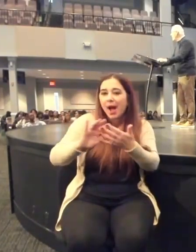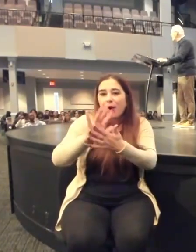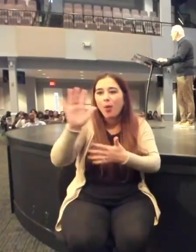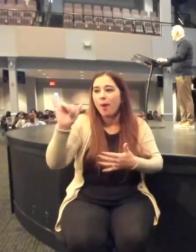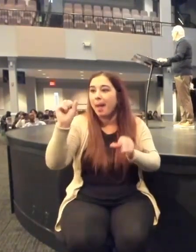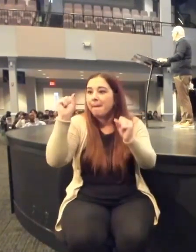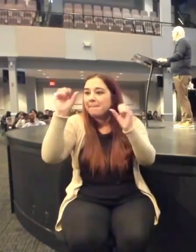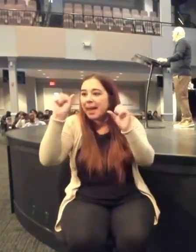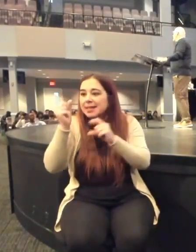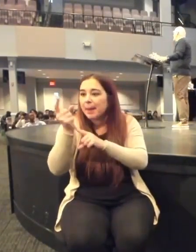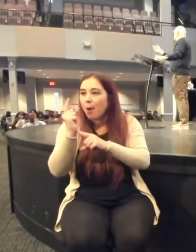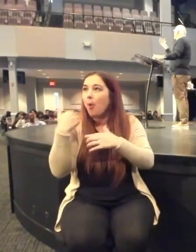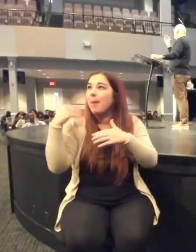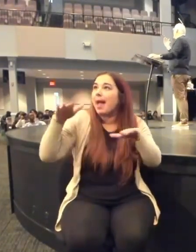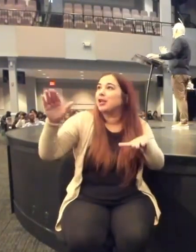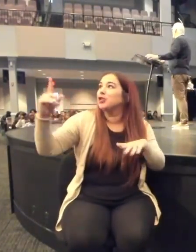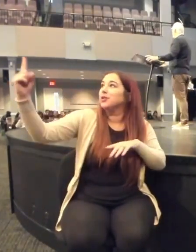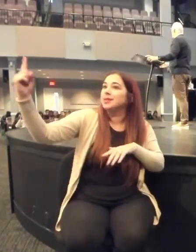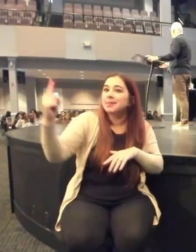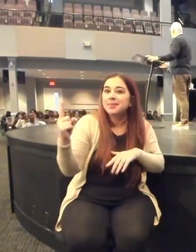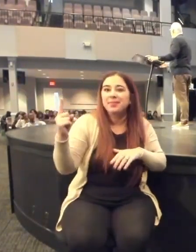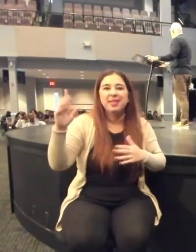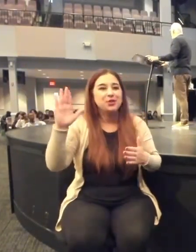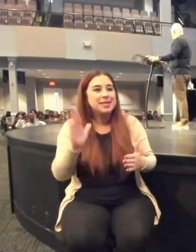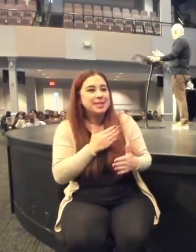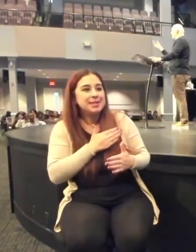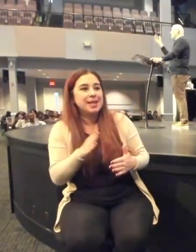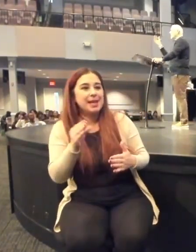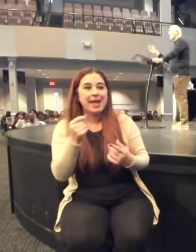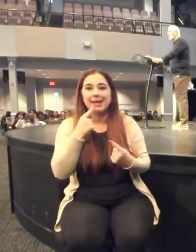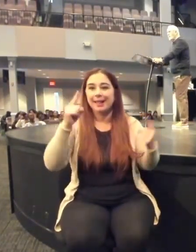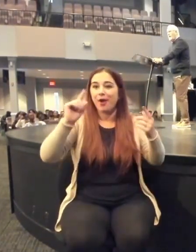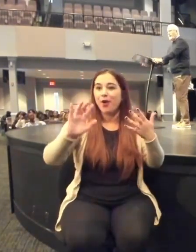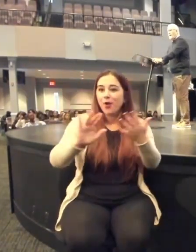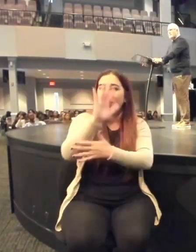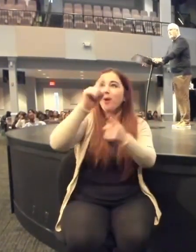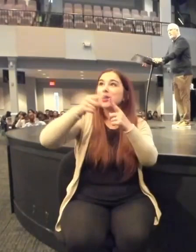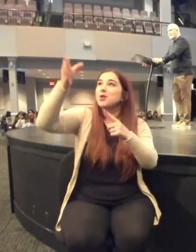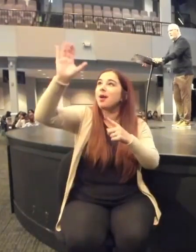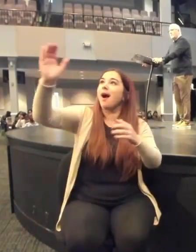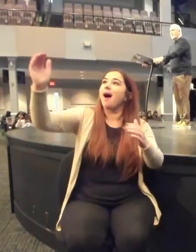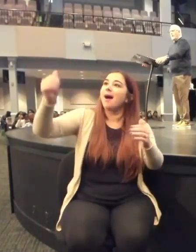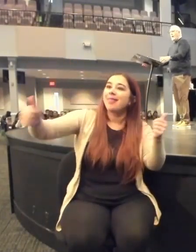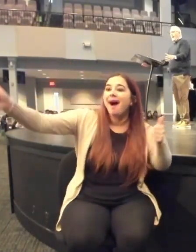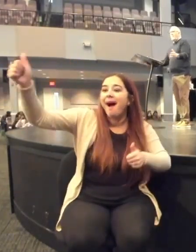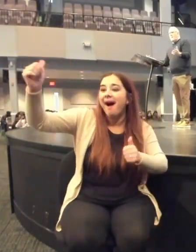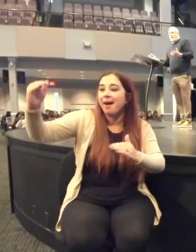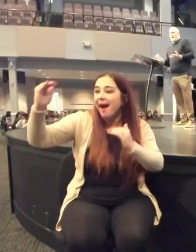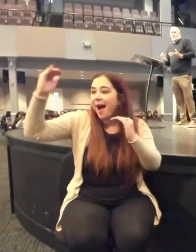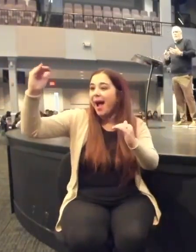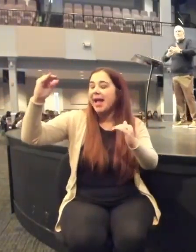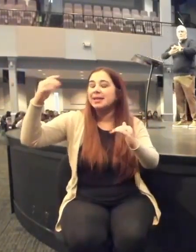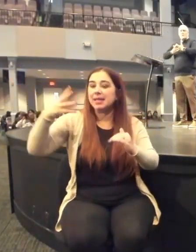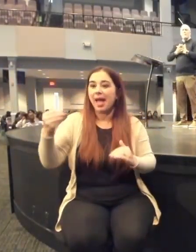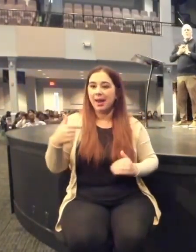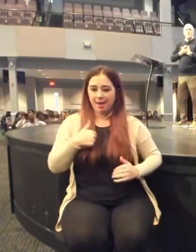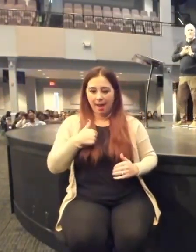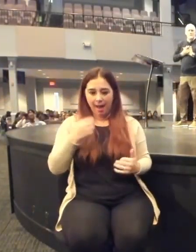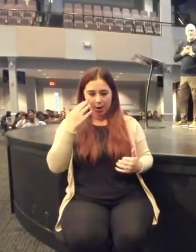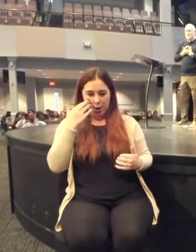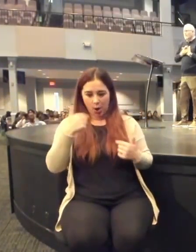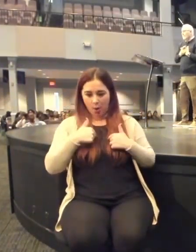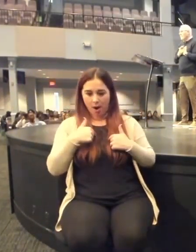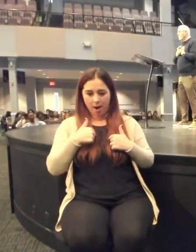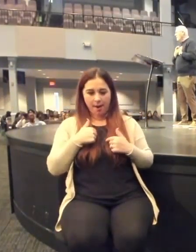amazing moment where the angels are singing and declaring glory to God in the highest. And I'm there, I know I'm a